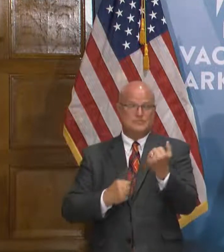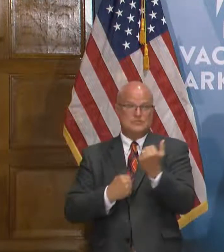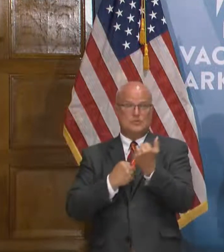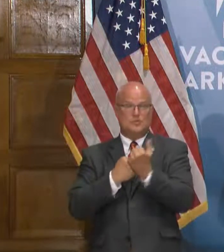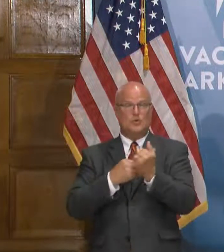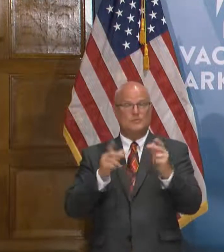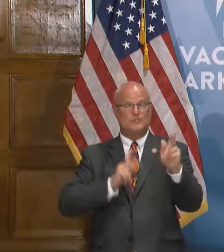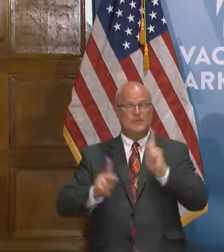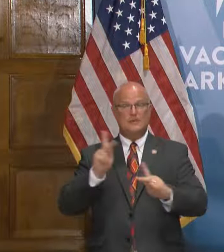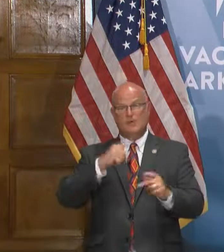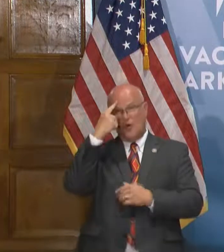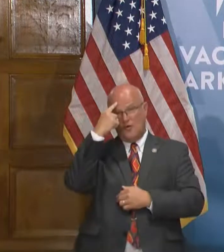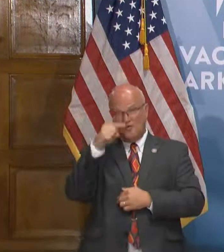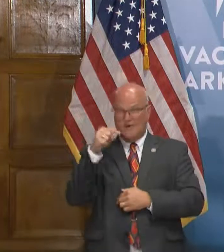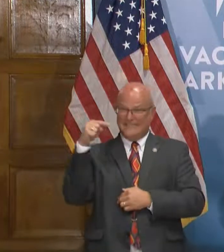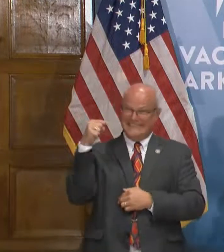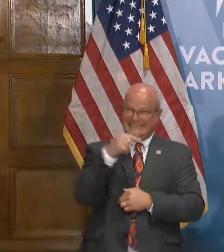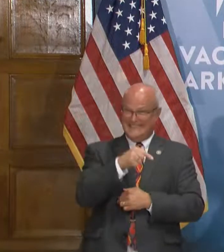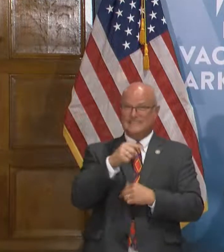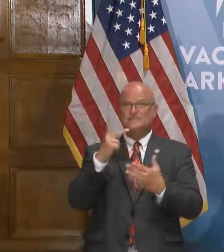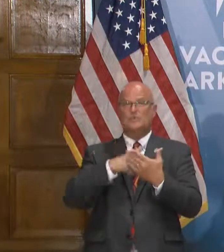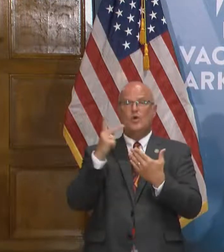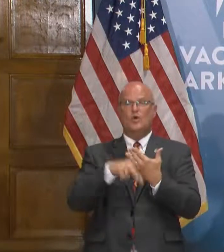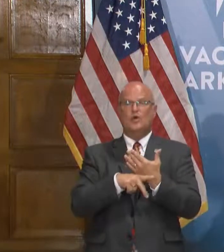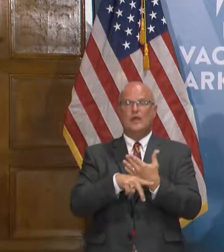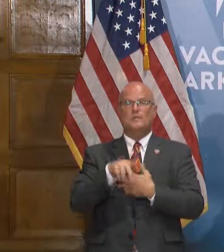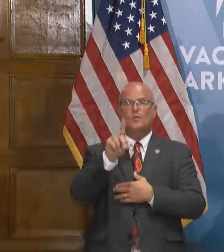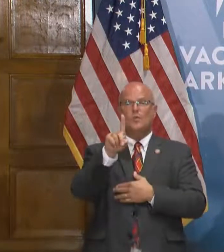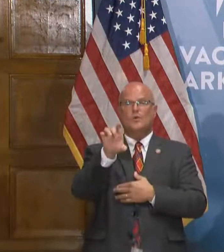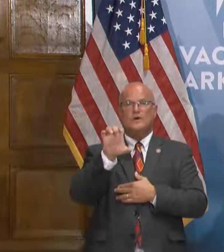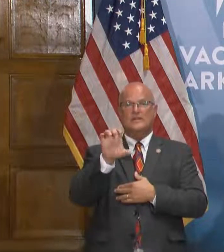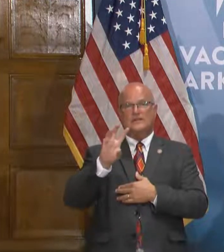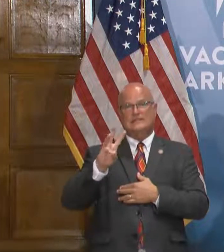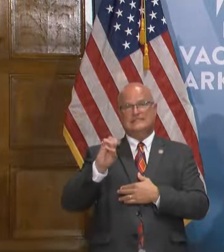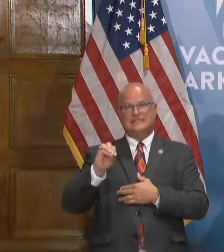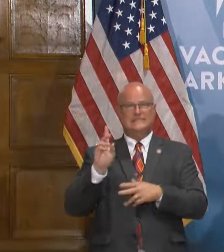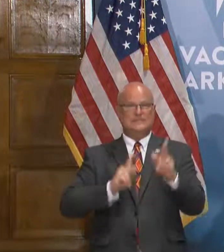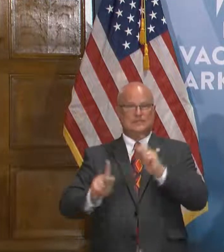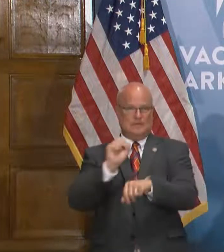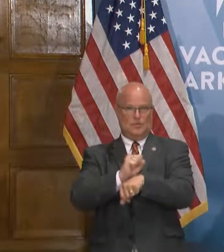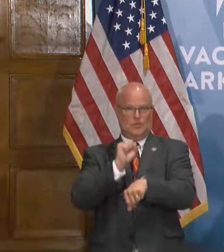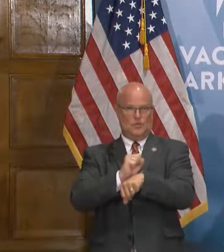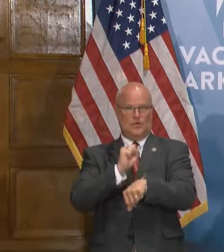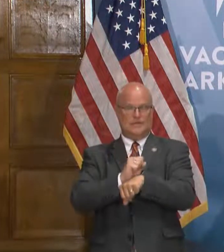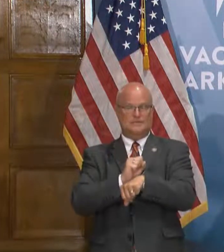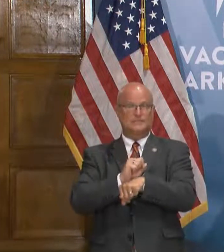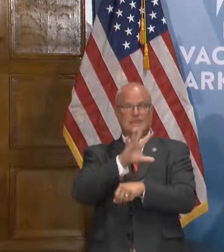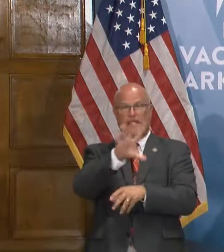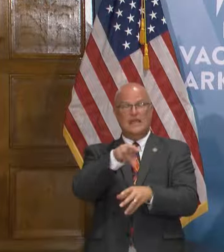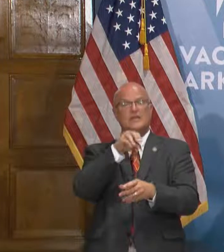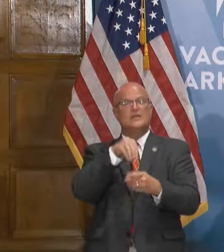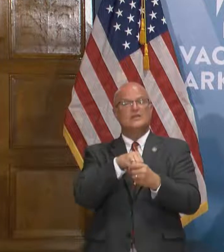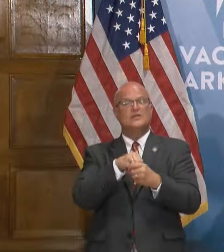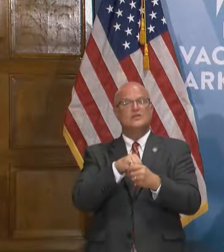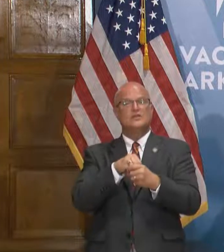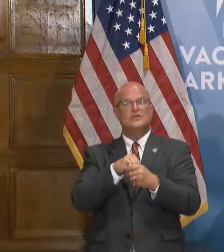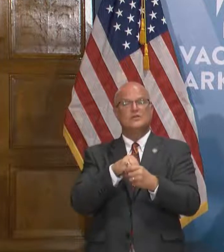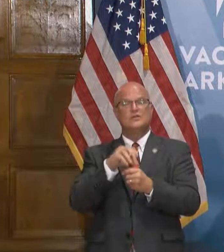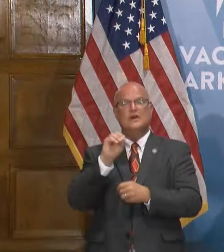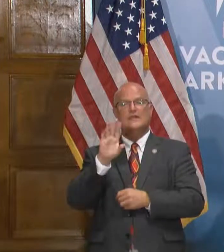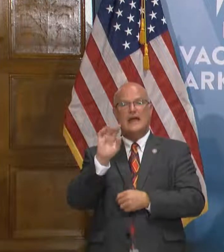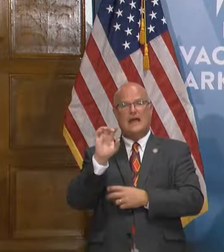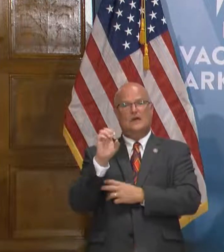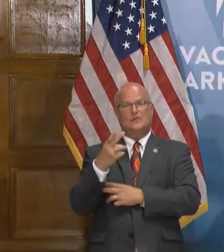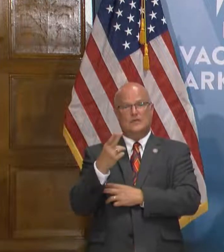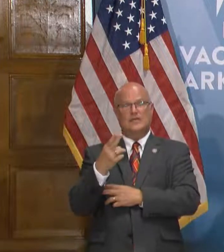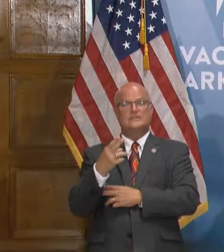support personnel for this initiative to 160, and that includes the outreach